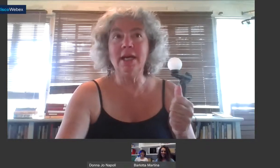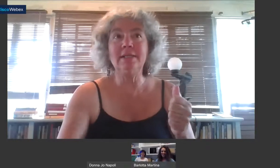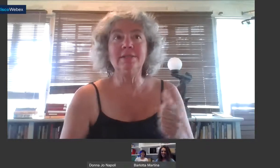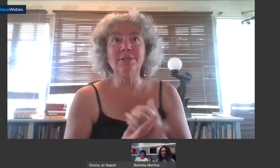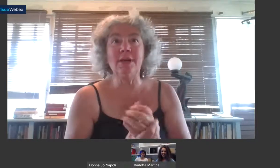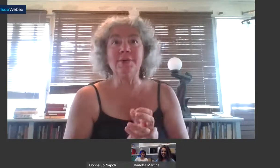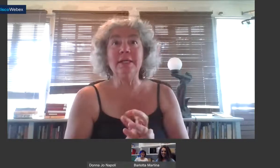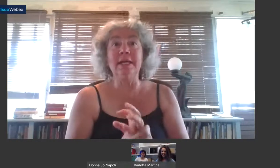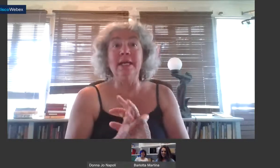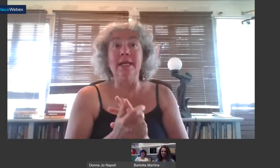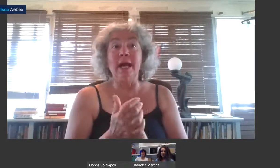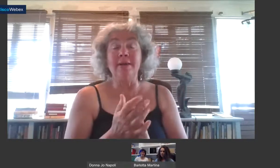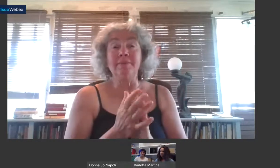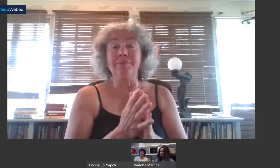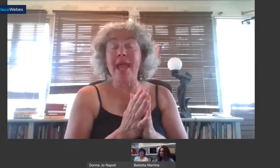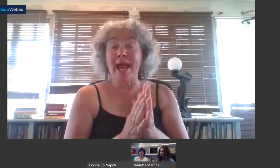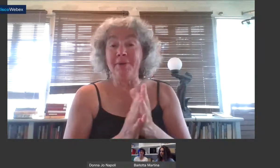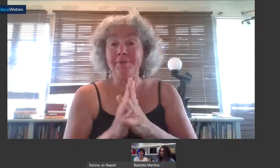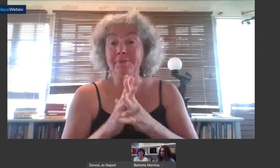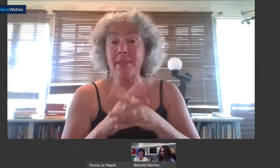right. So now